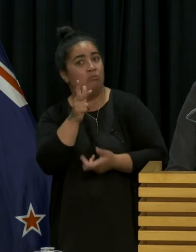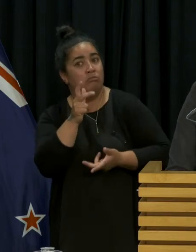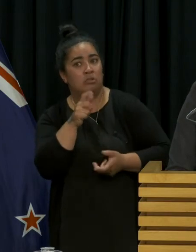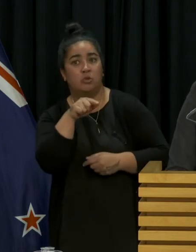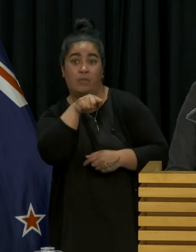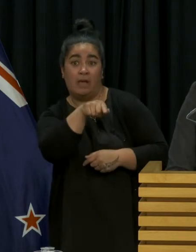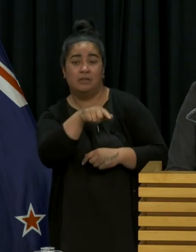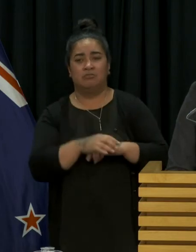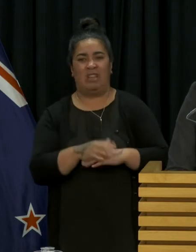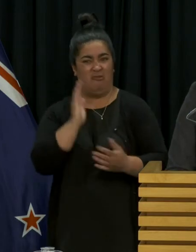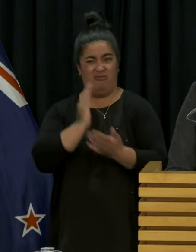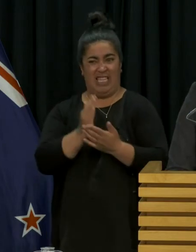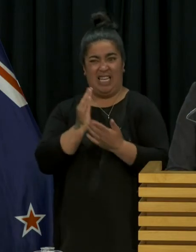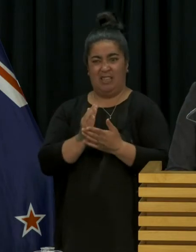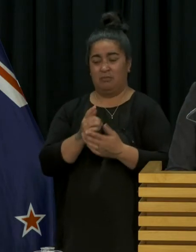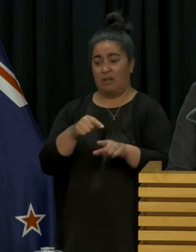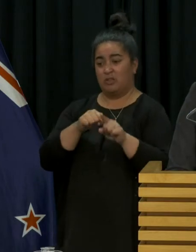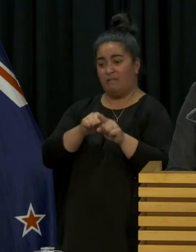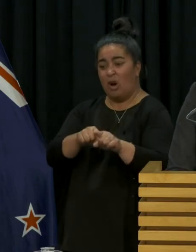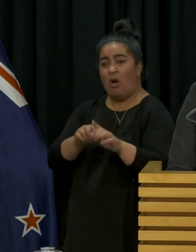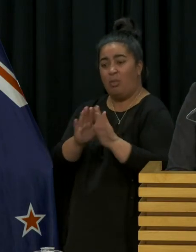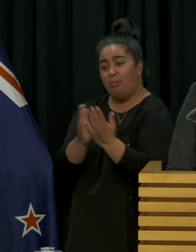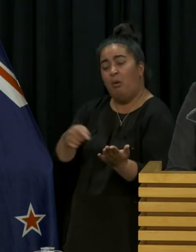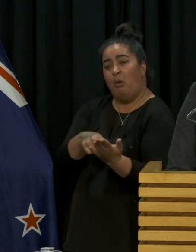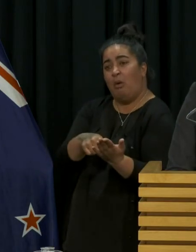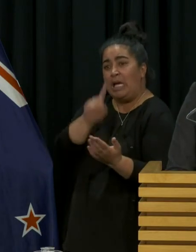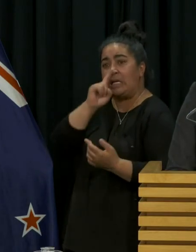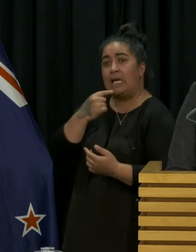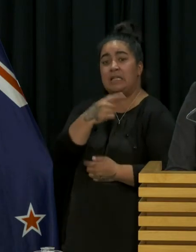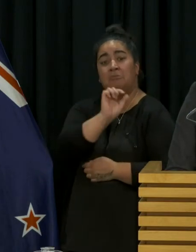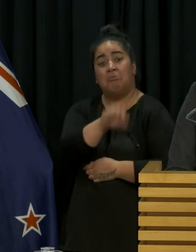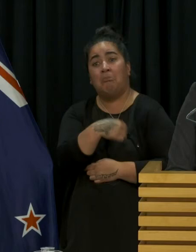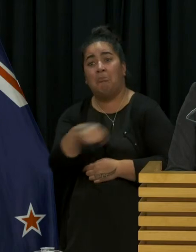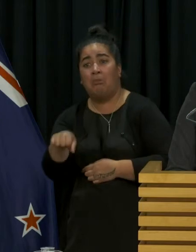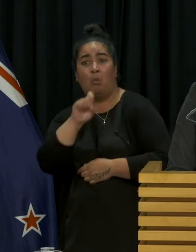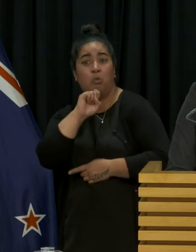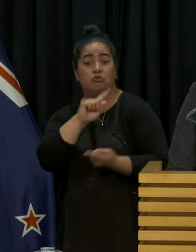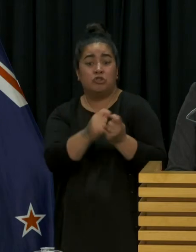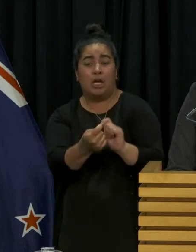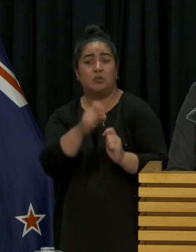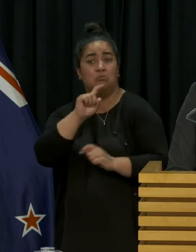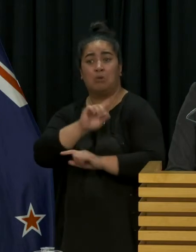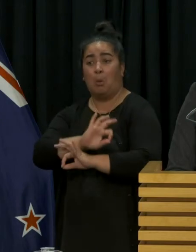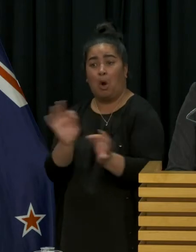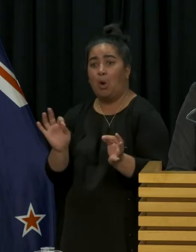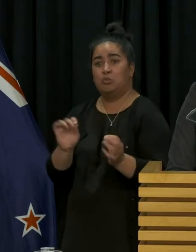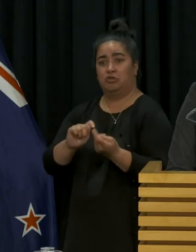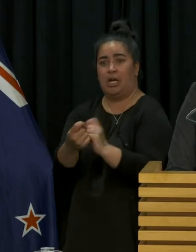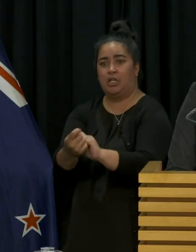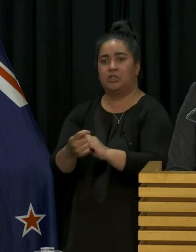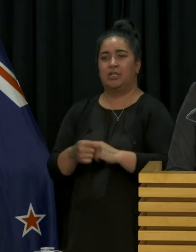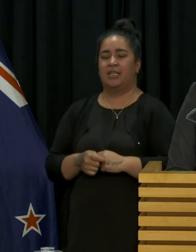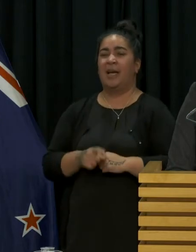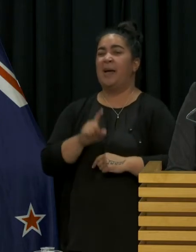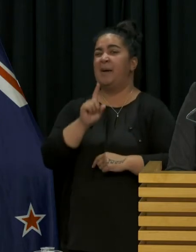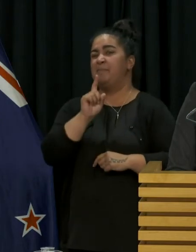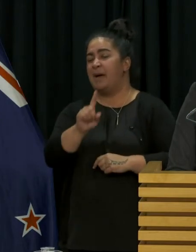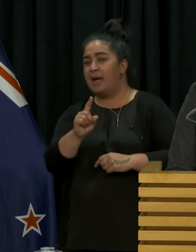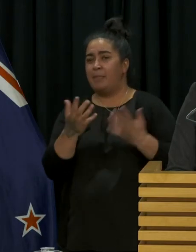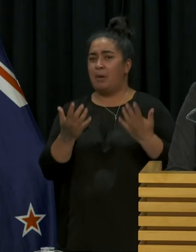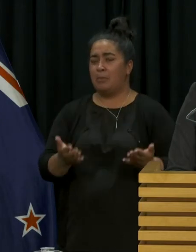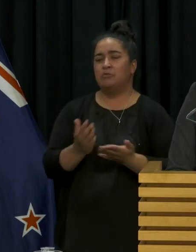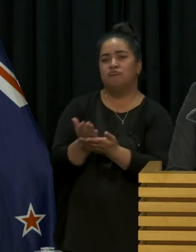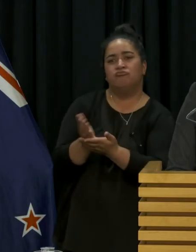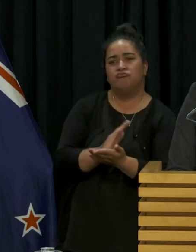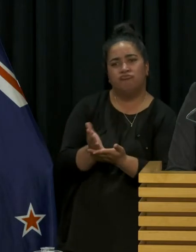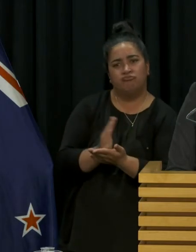bit anecdotal. We can't say either way, but the suggestion seems to be at the moment not necessarily. But that's keeping in mind